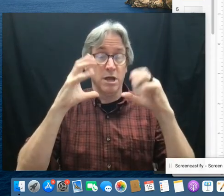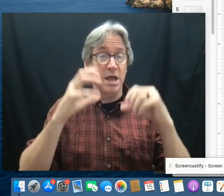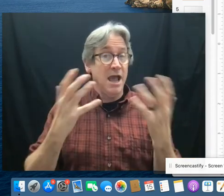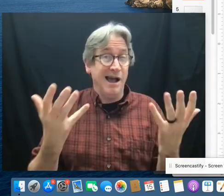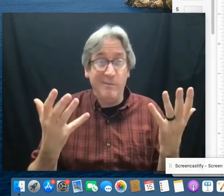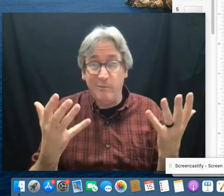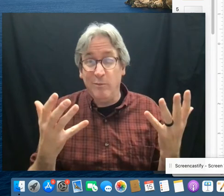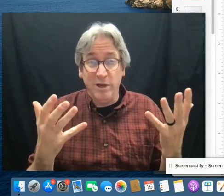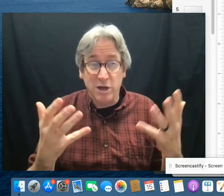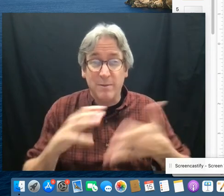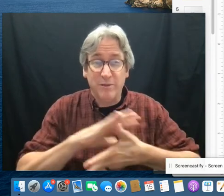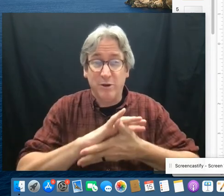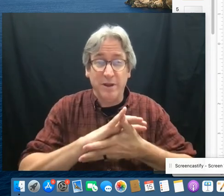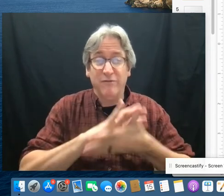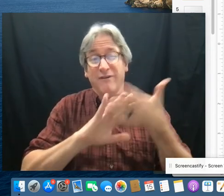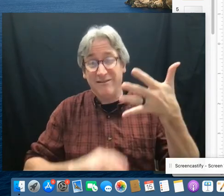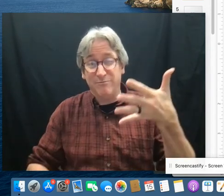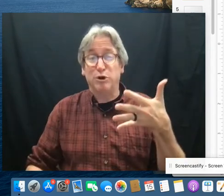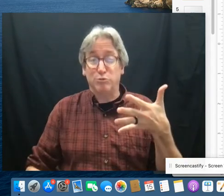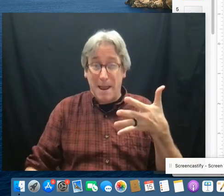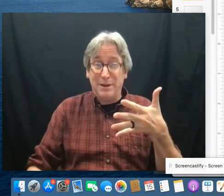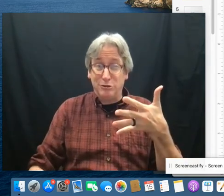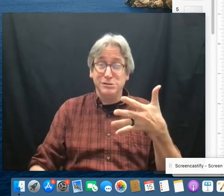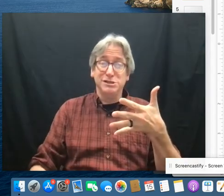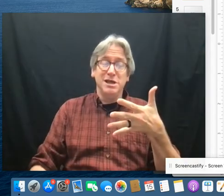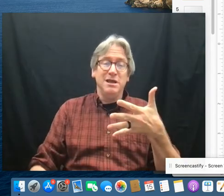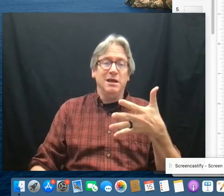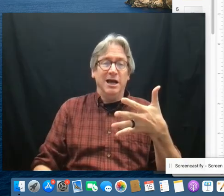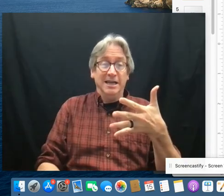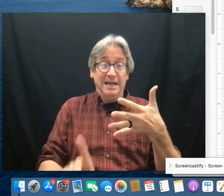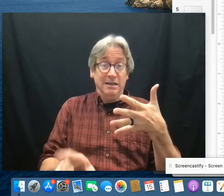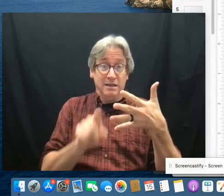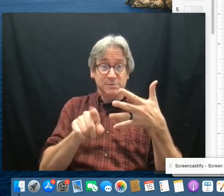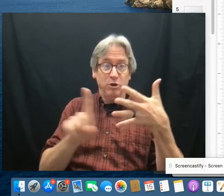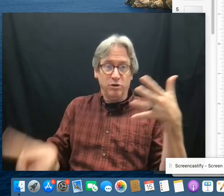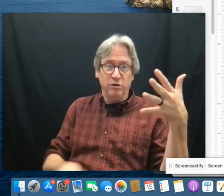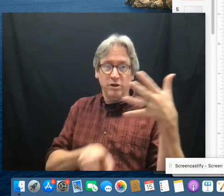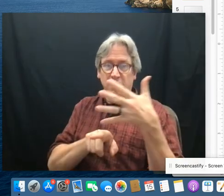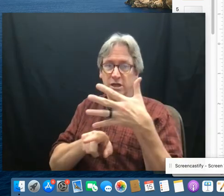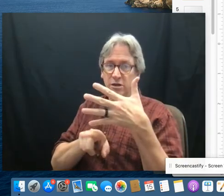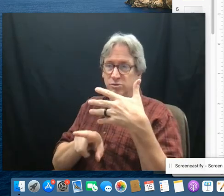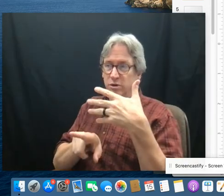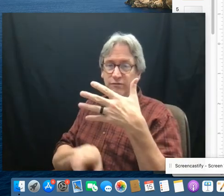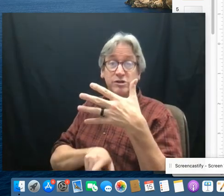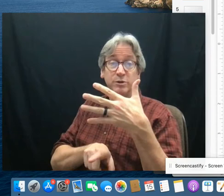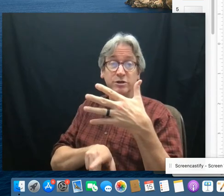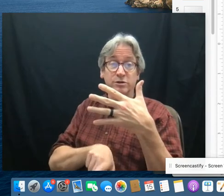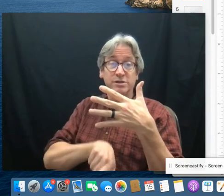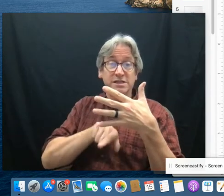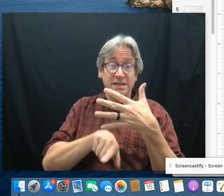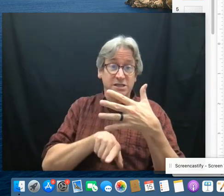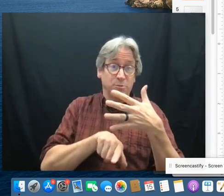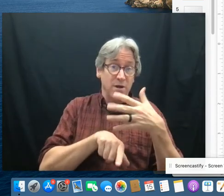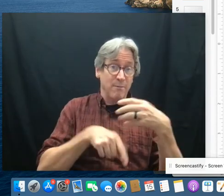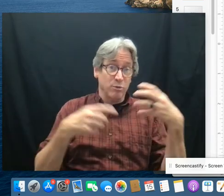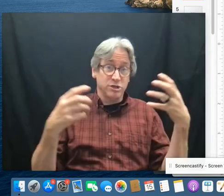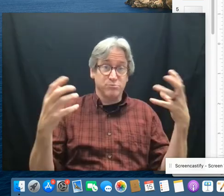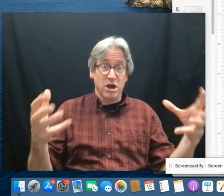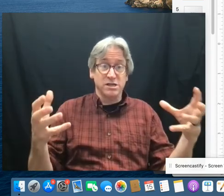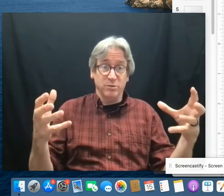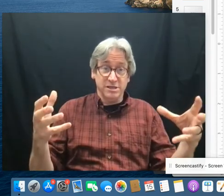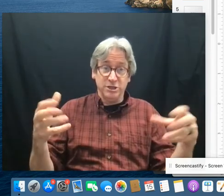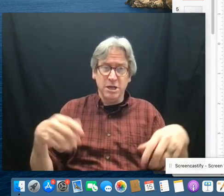part. We talk about there being 5 parameters. In this book, it is one of the first to introduce a 6th parameter,